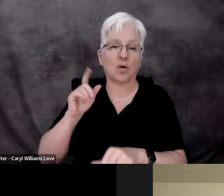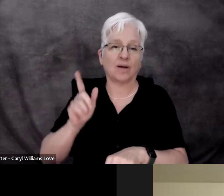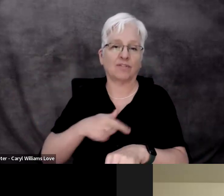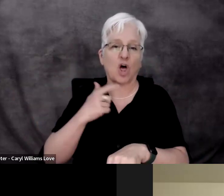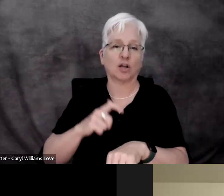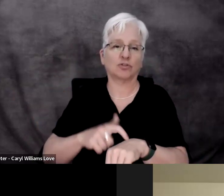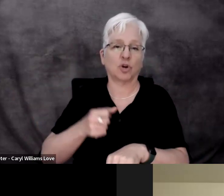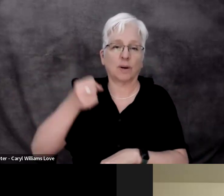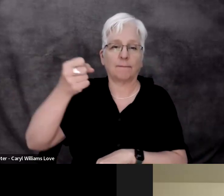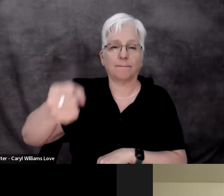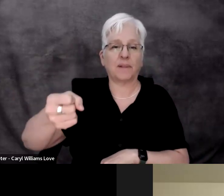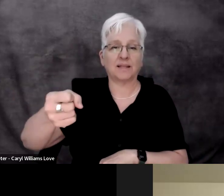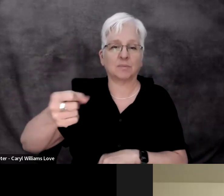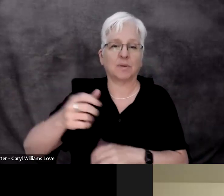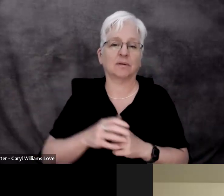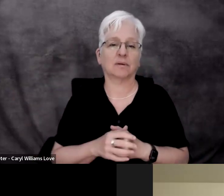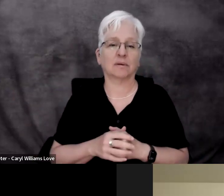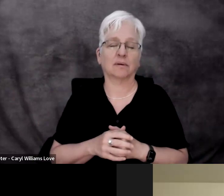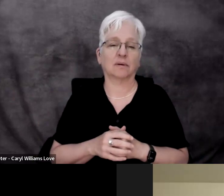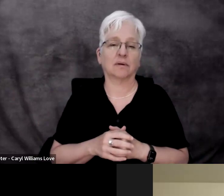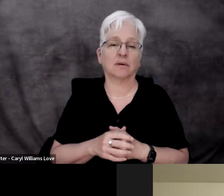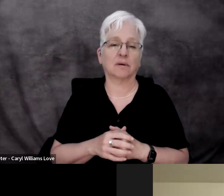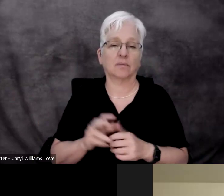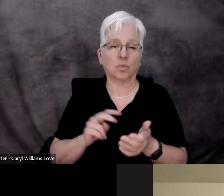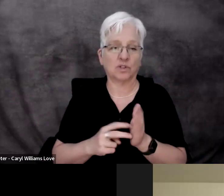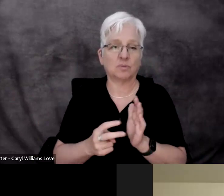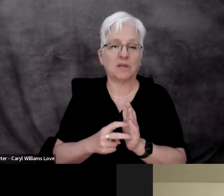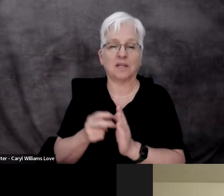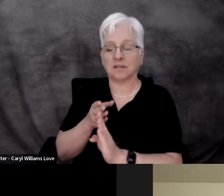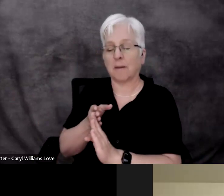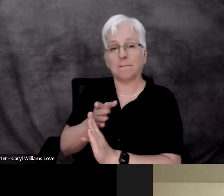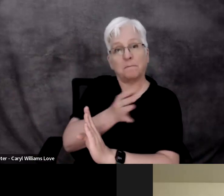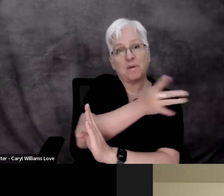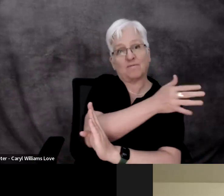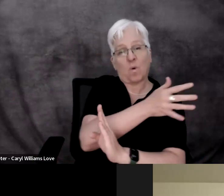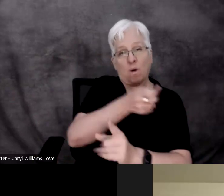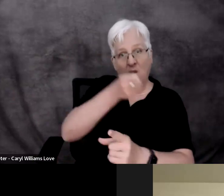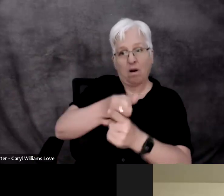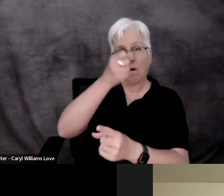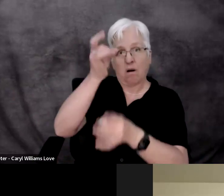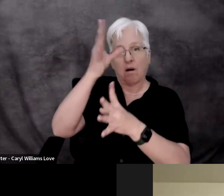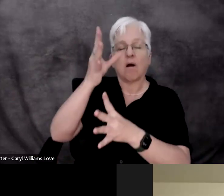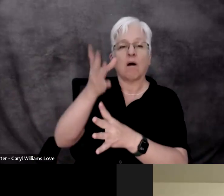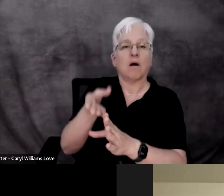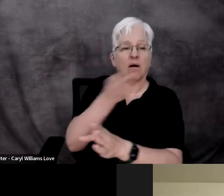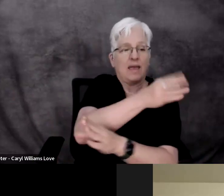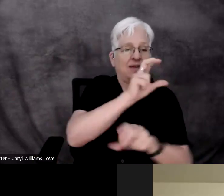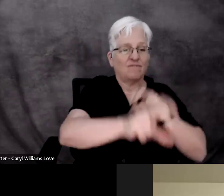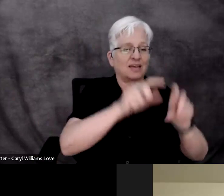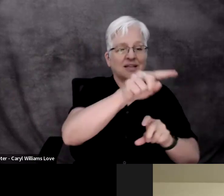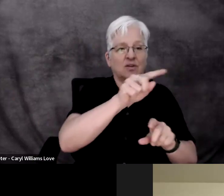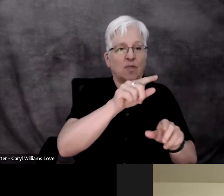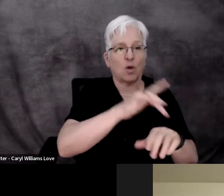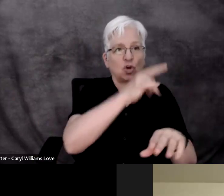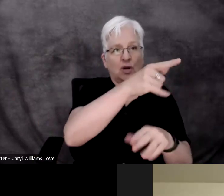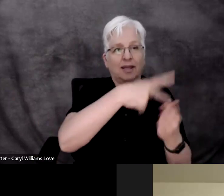it's investing upstream in those programs that will keep people from going over the edge, and then